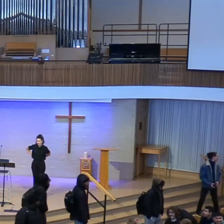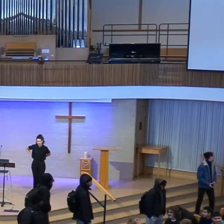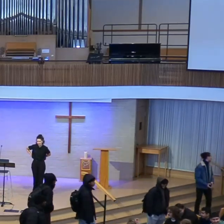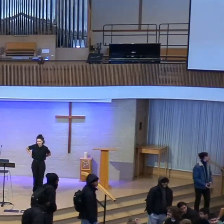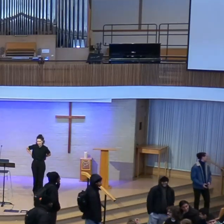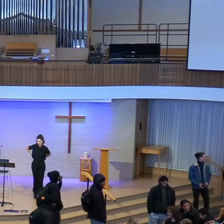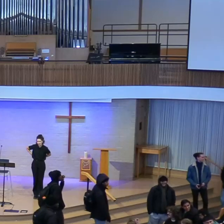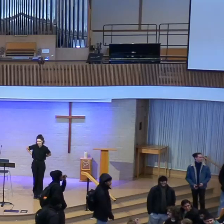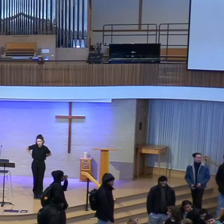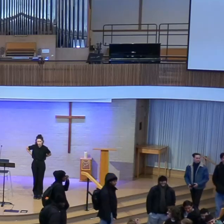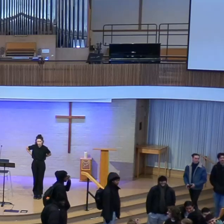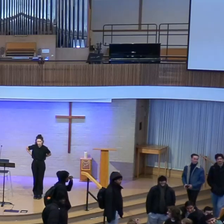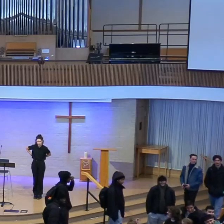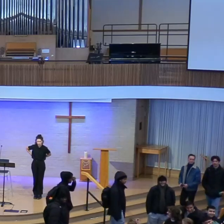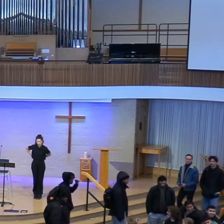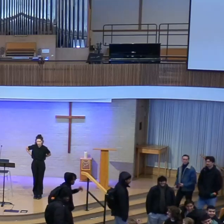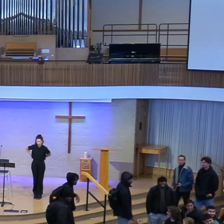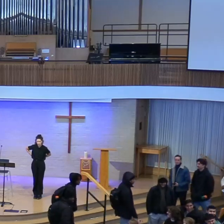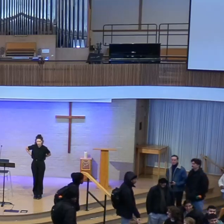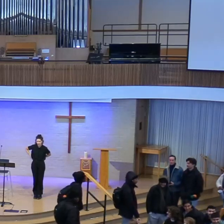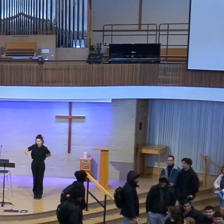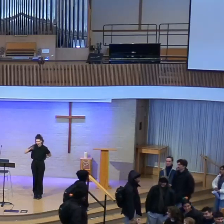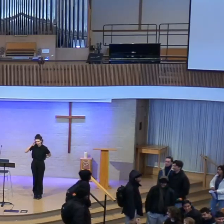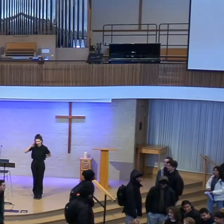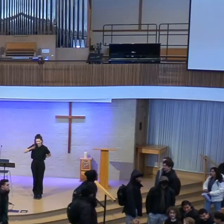I think it's on. Hello.